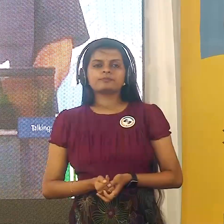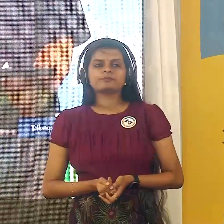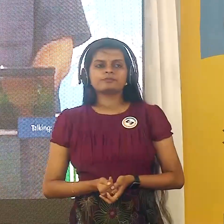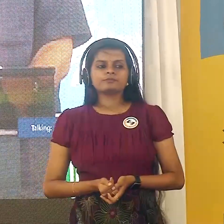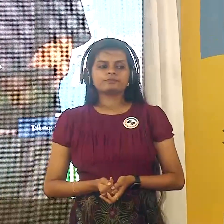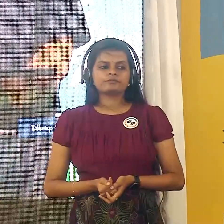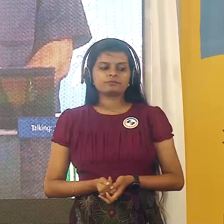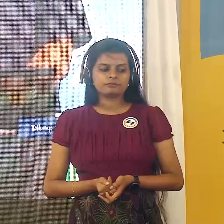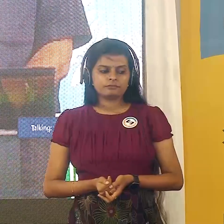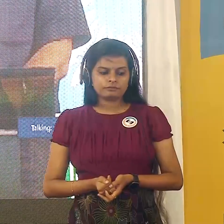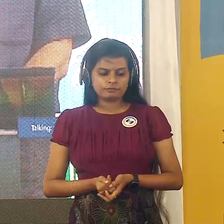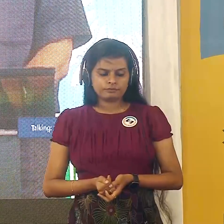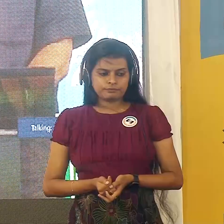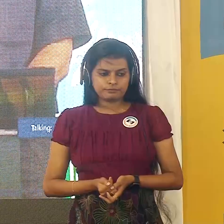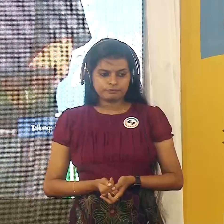is being considered.